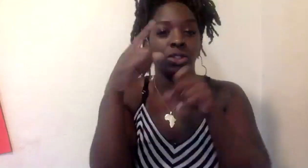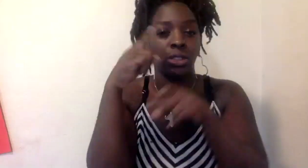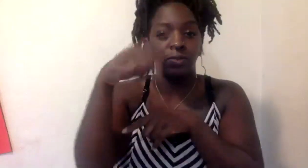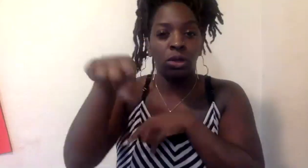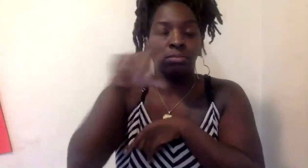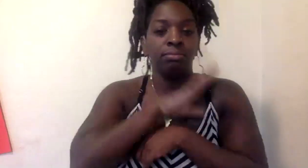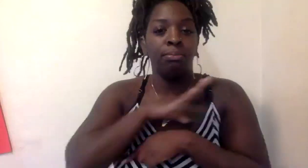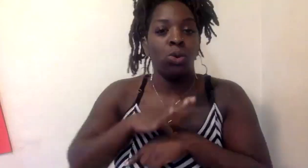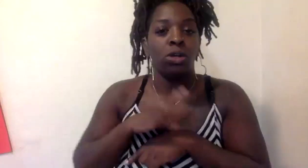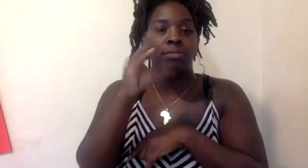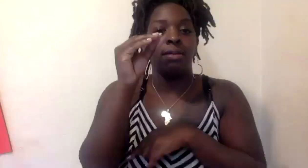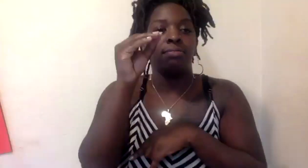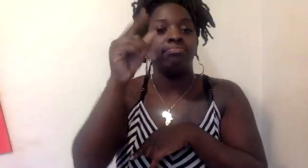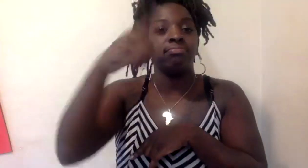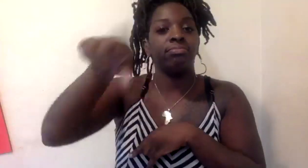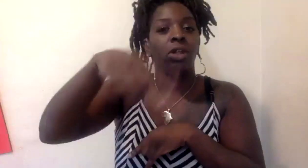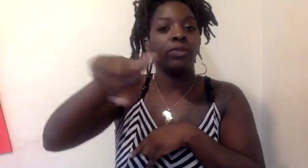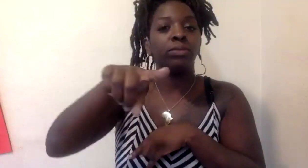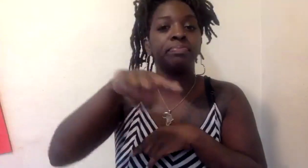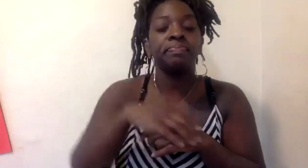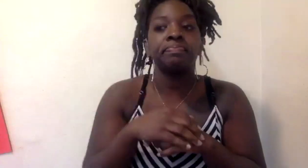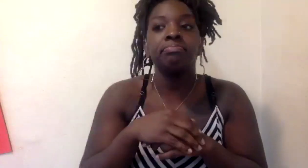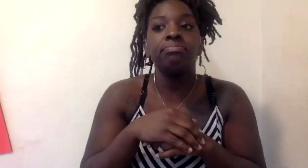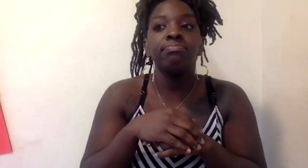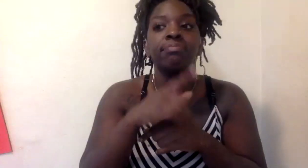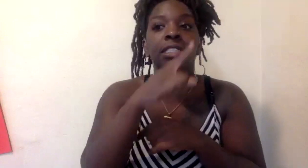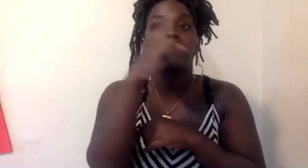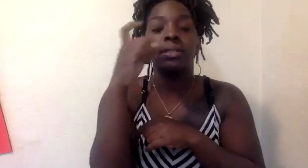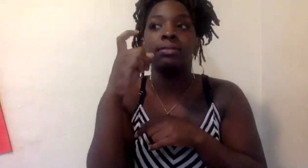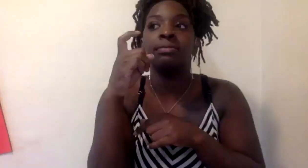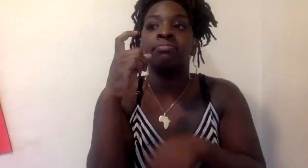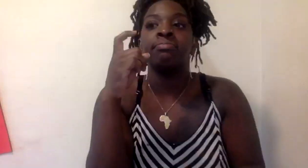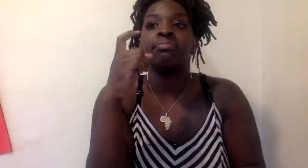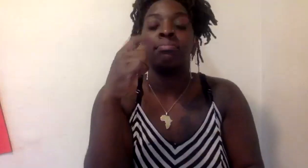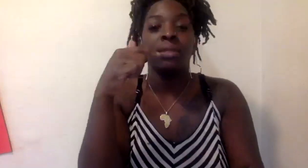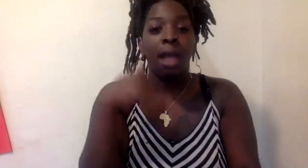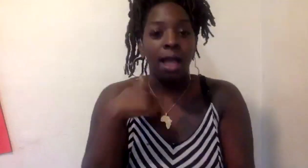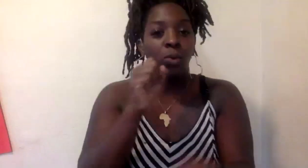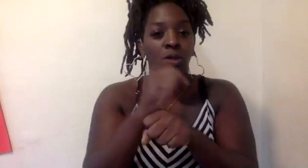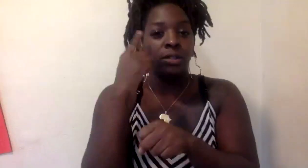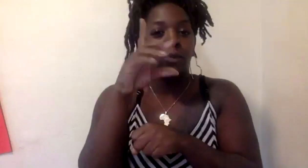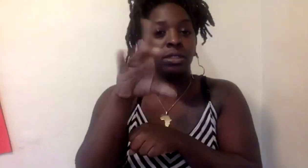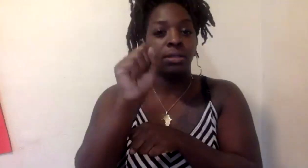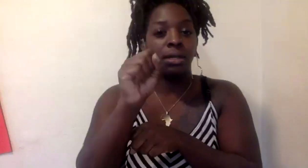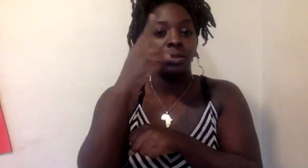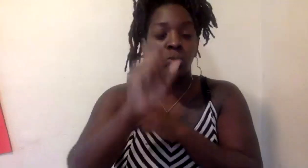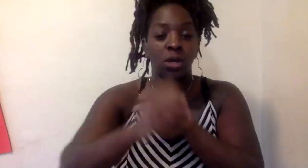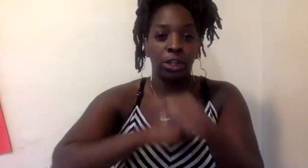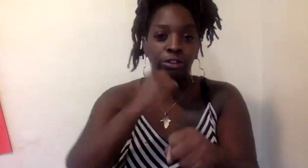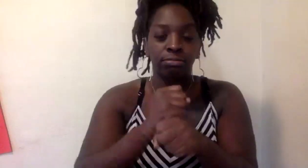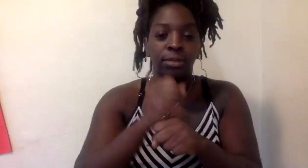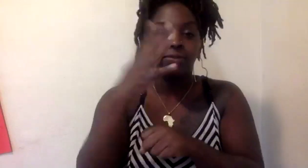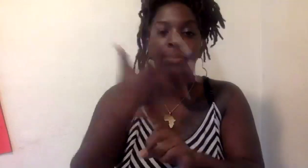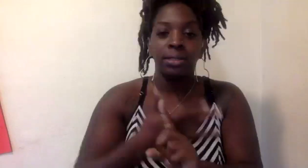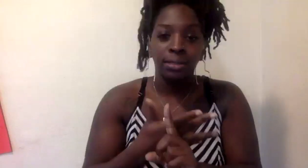was an error. And I have some questions for the board and for all of you watching today. I worked for DCS for